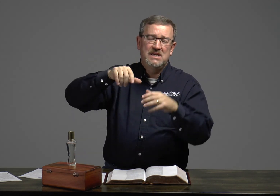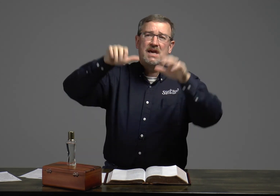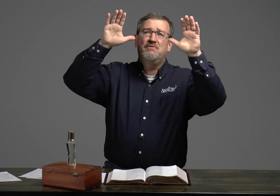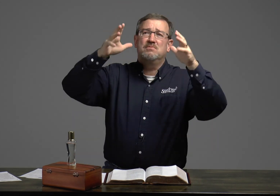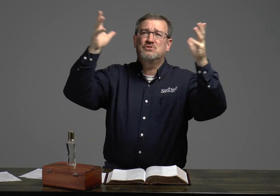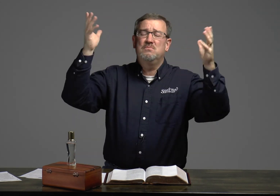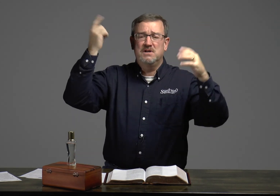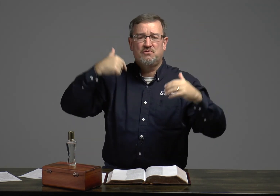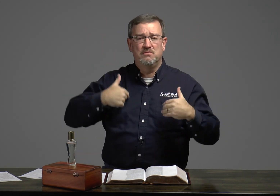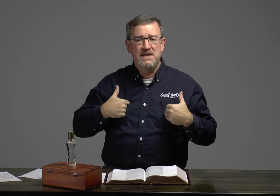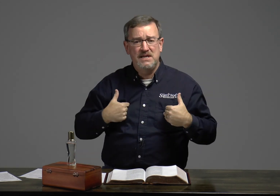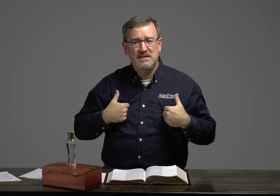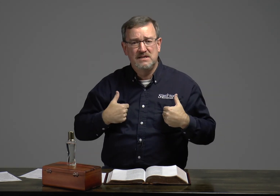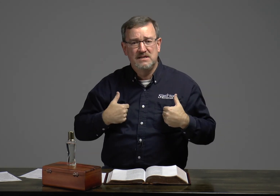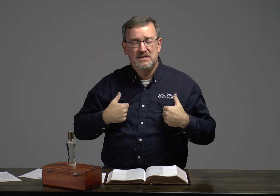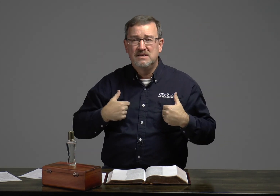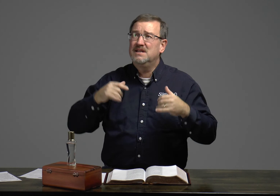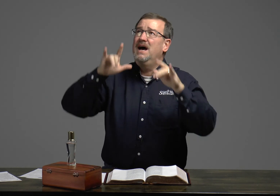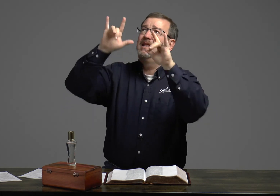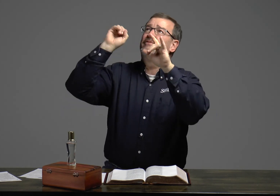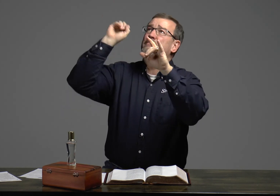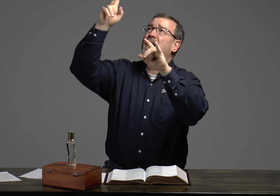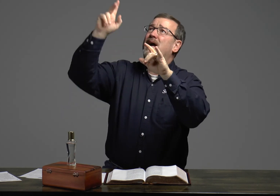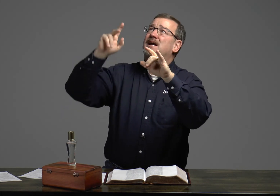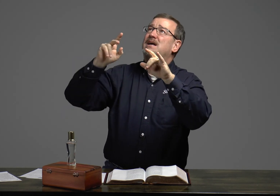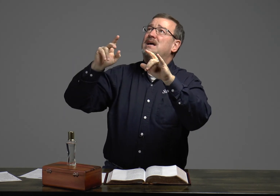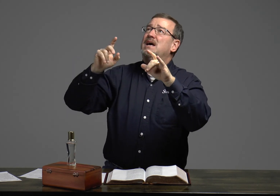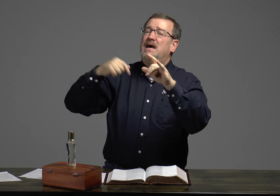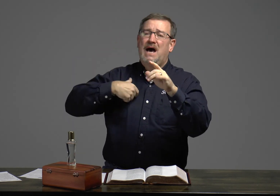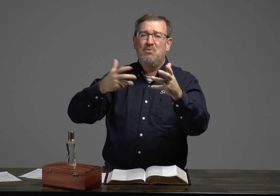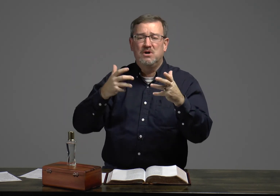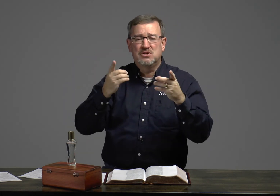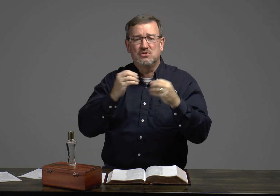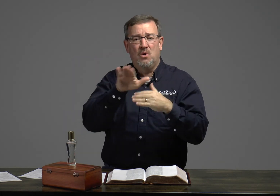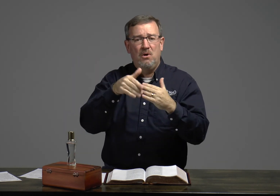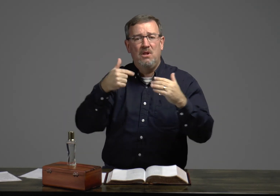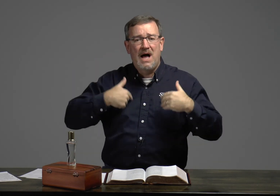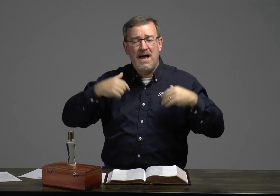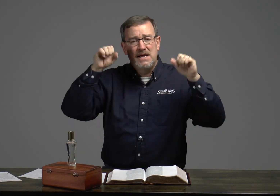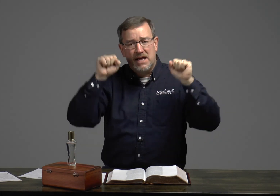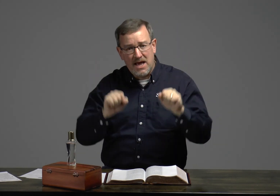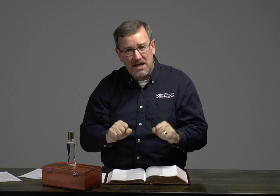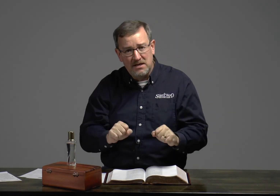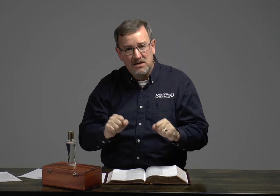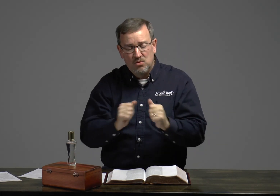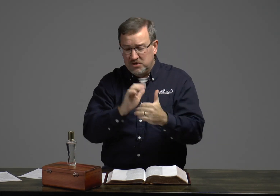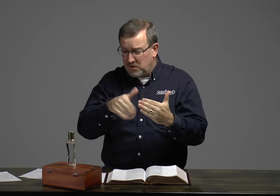gave up so much for me, and I love him back. And I want to do all I can with all